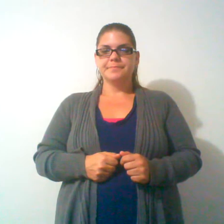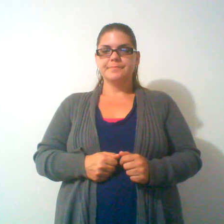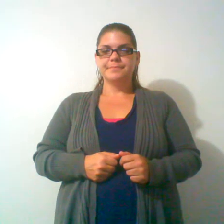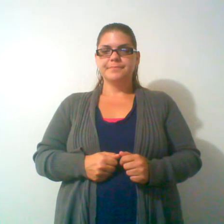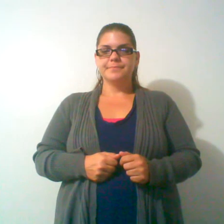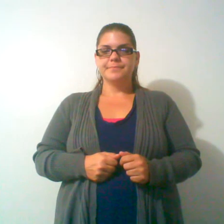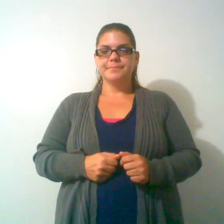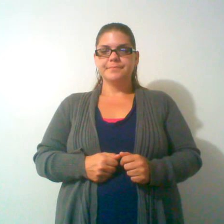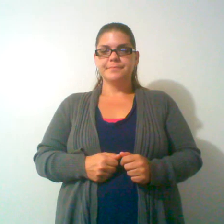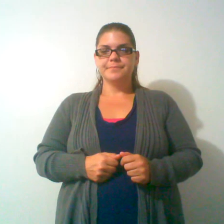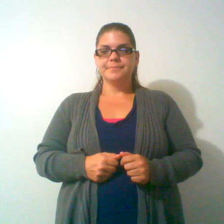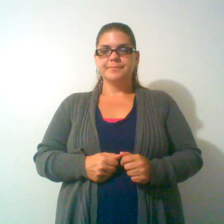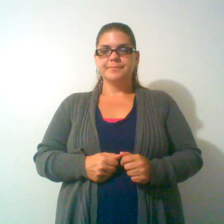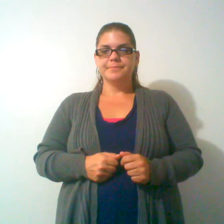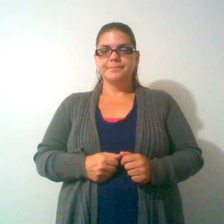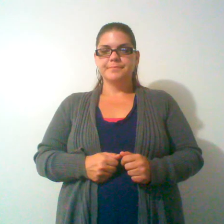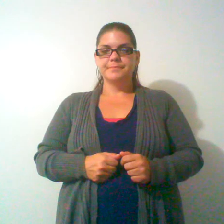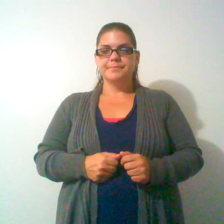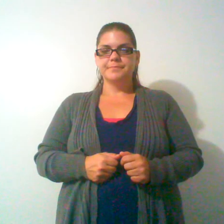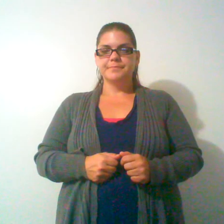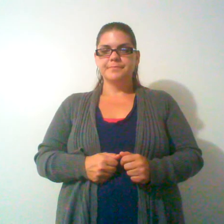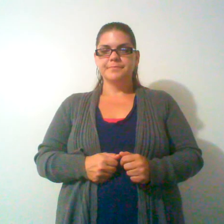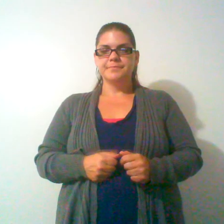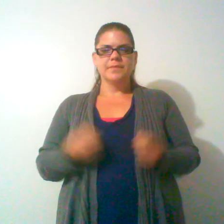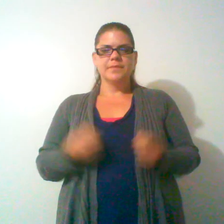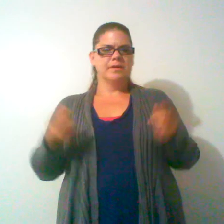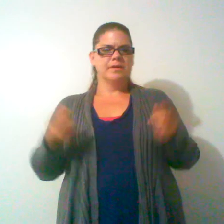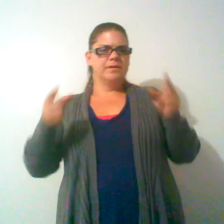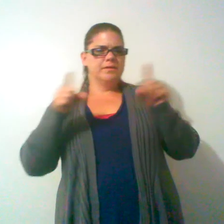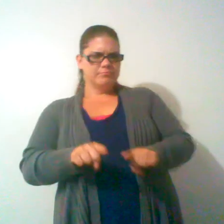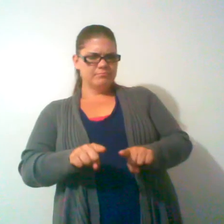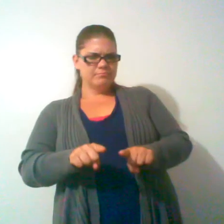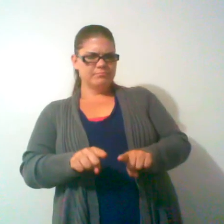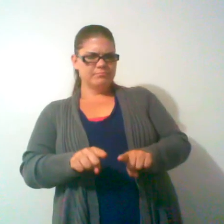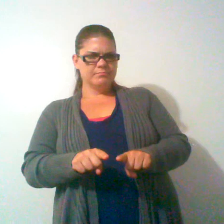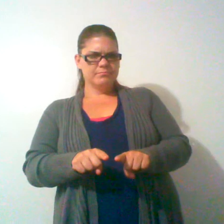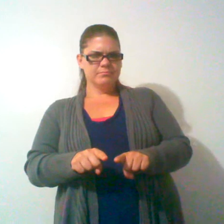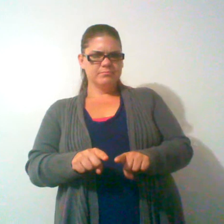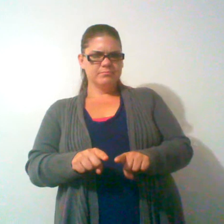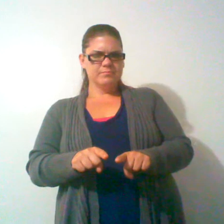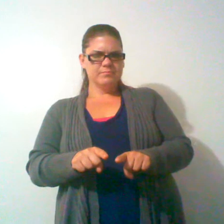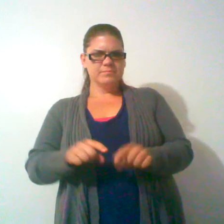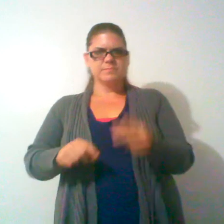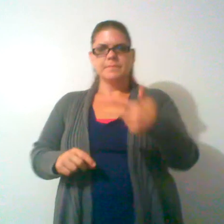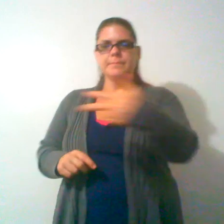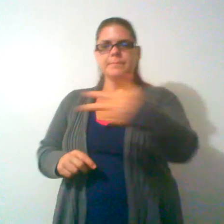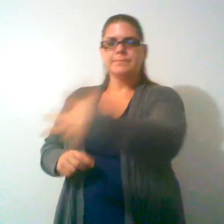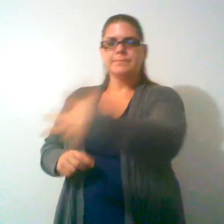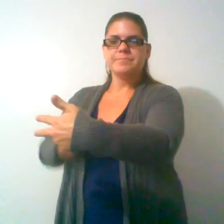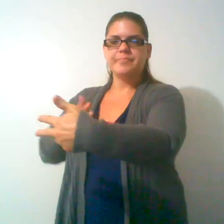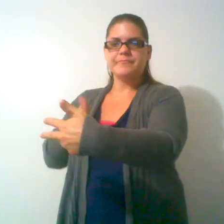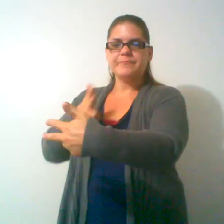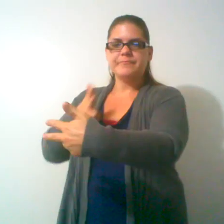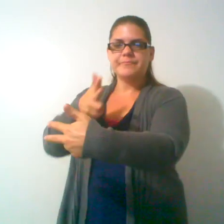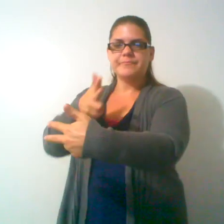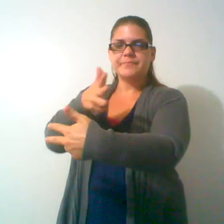a 4-wheel drive Jeep and was able to pull our car